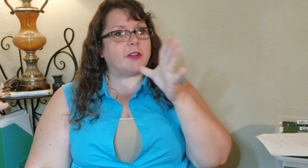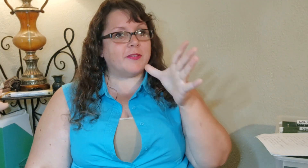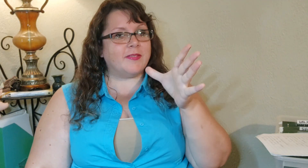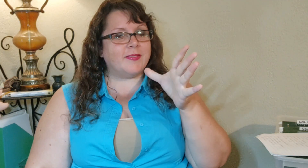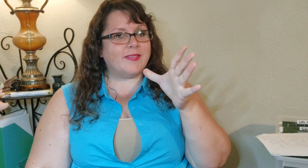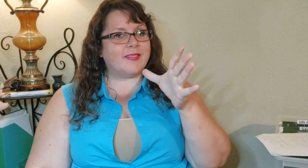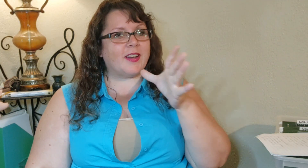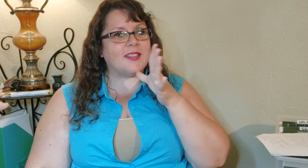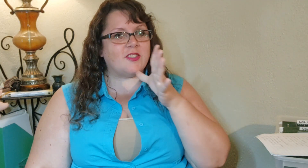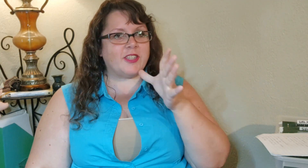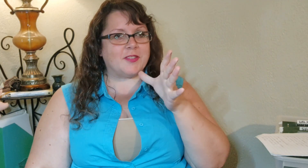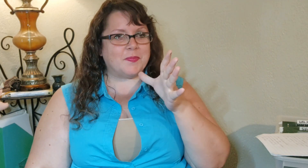mother on the chin.